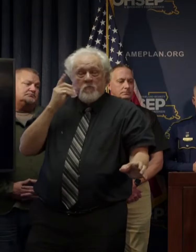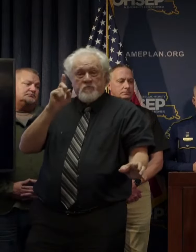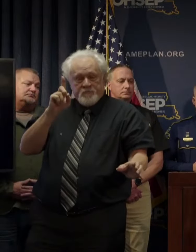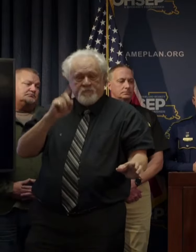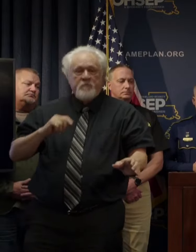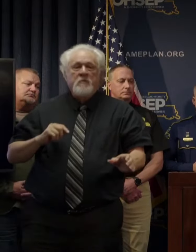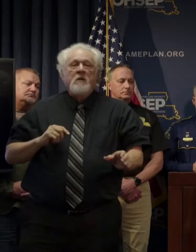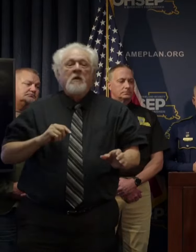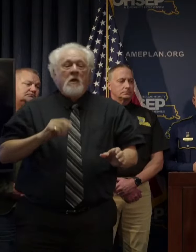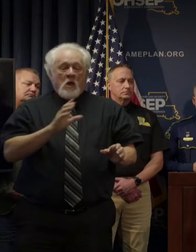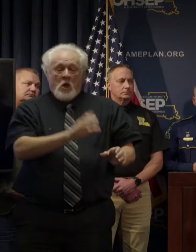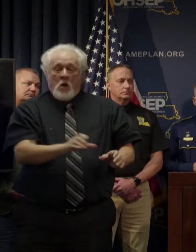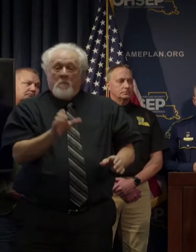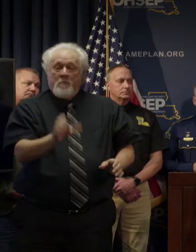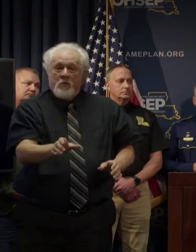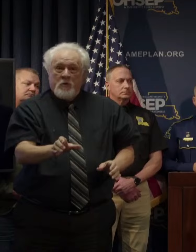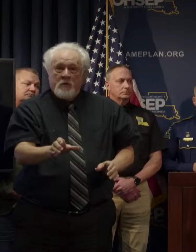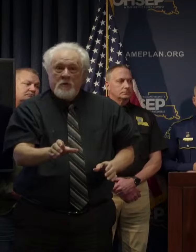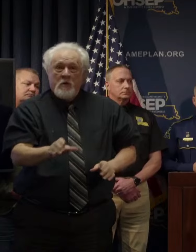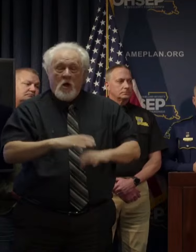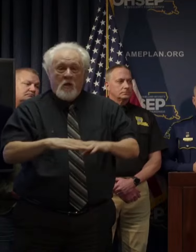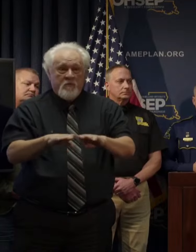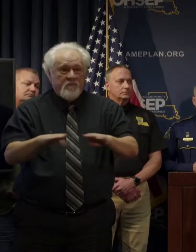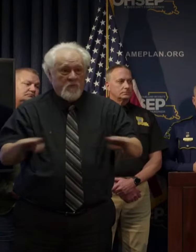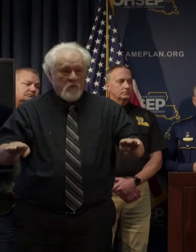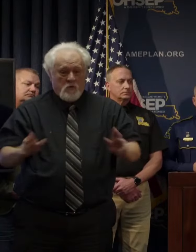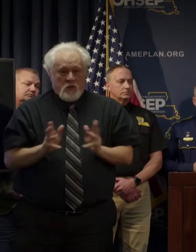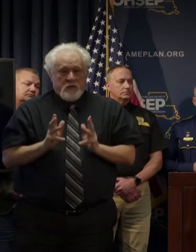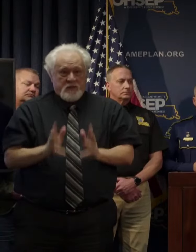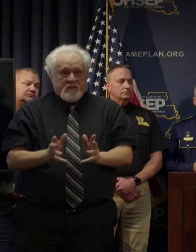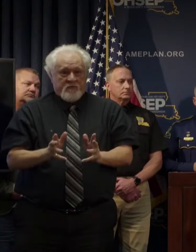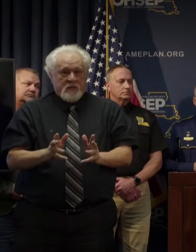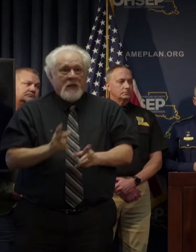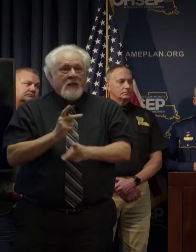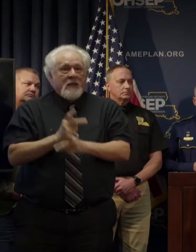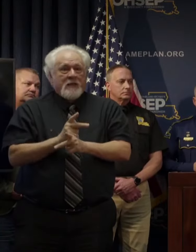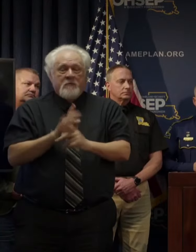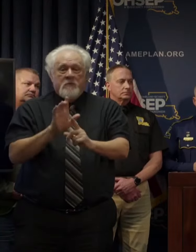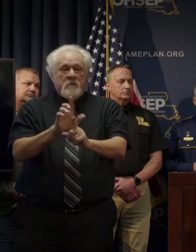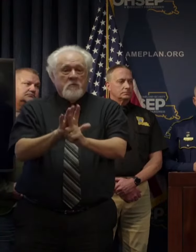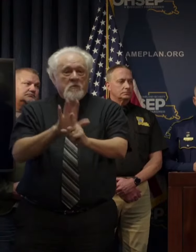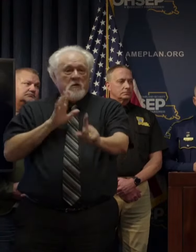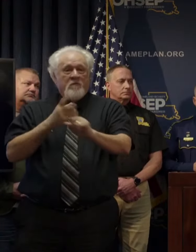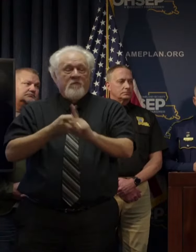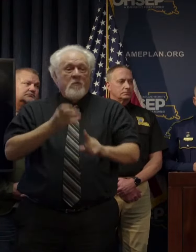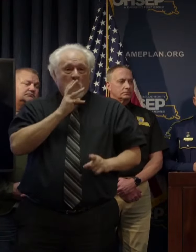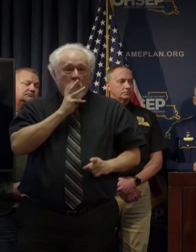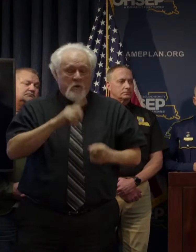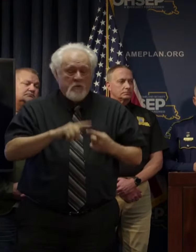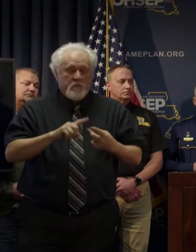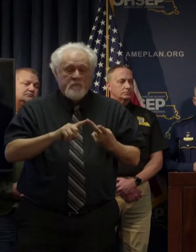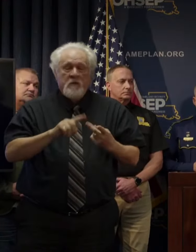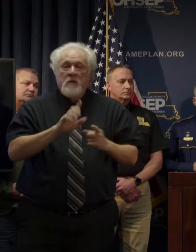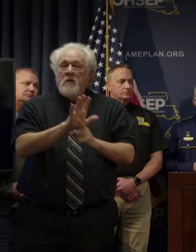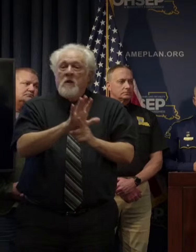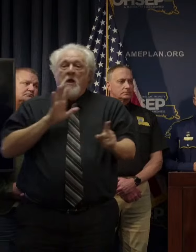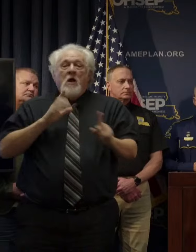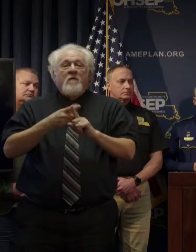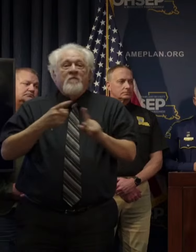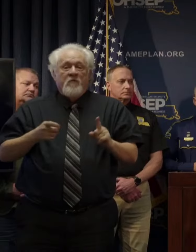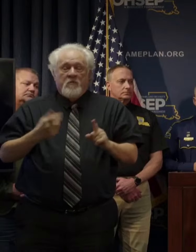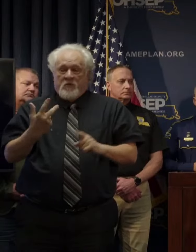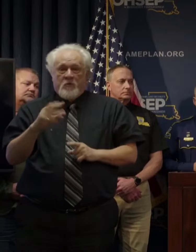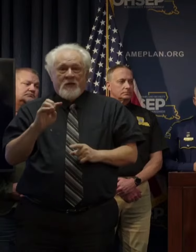steps. Put the space heater on the floor and leave it there. Keep it away from water. Keep it at least 3